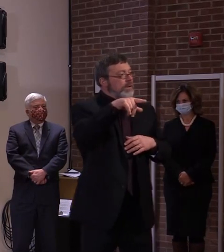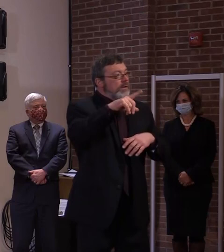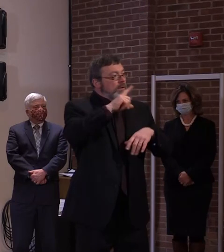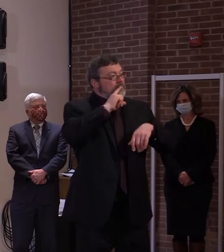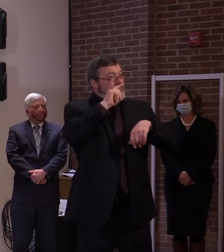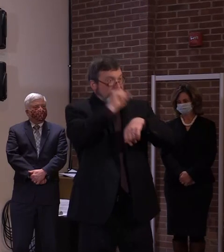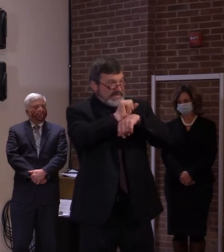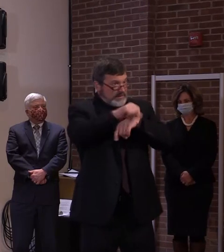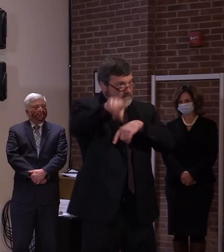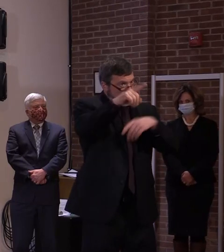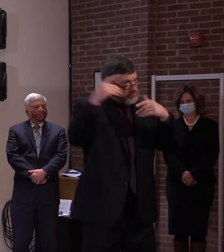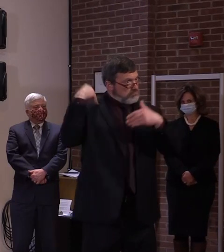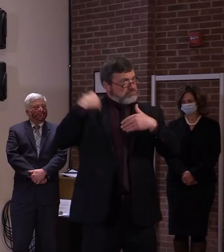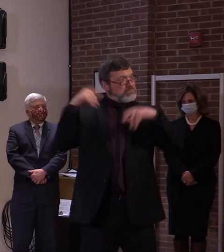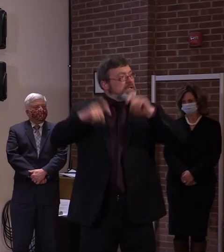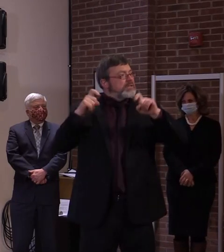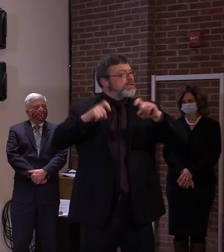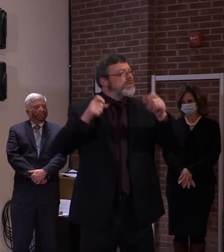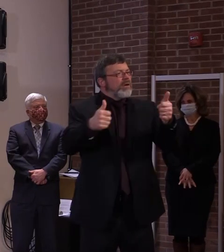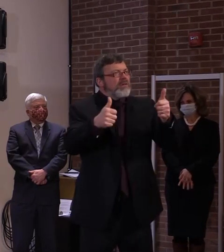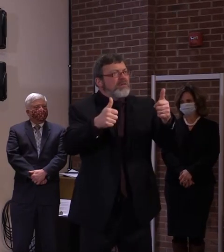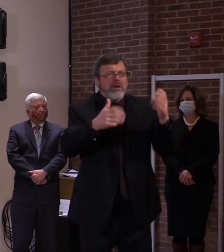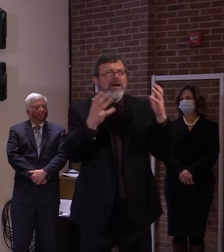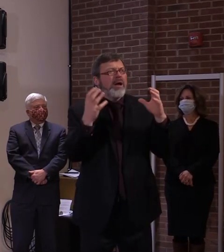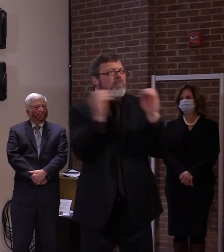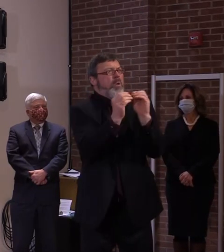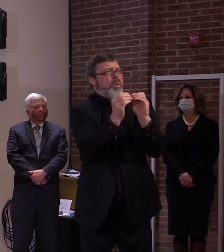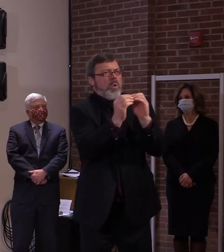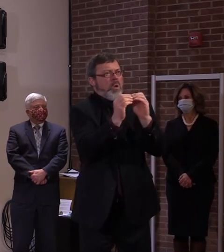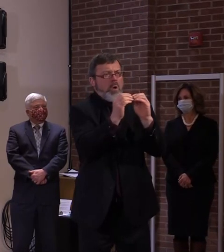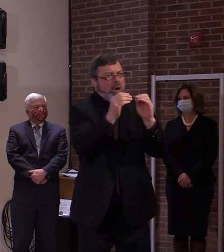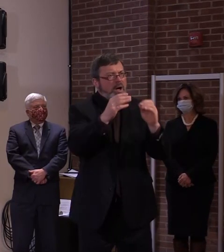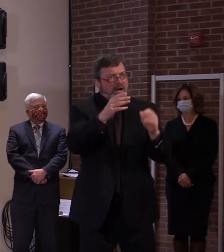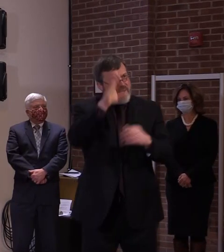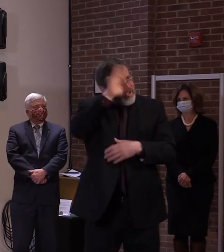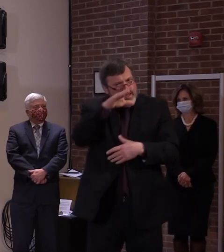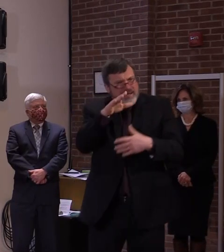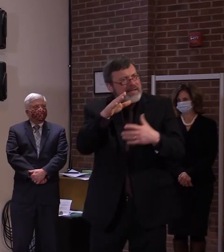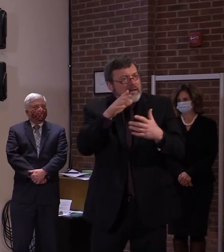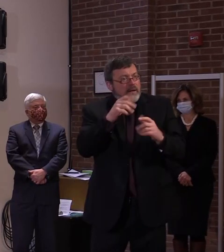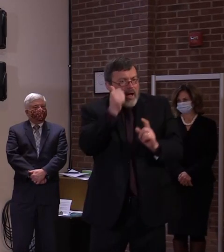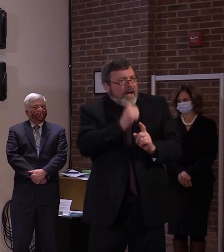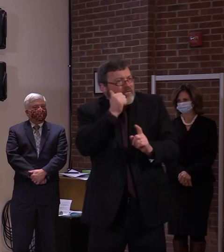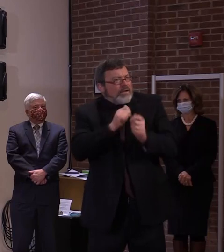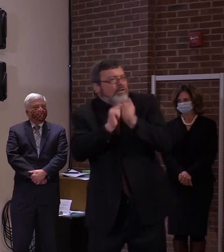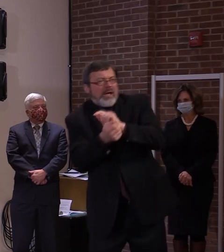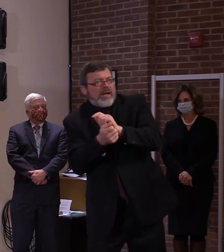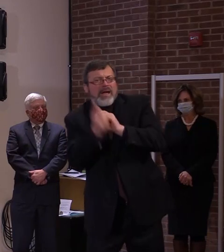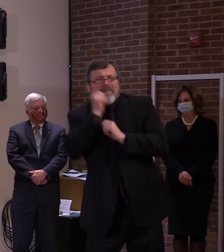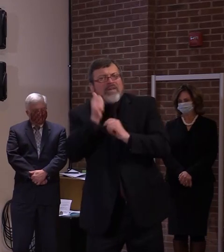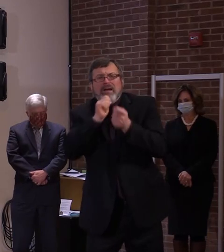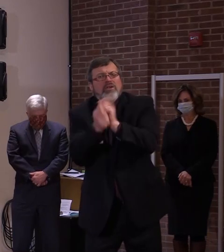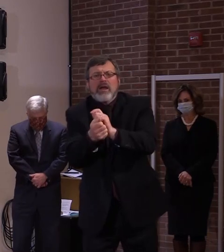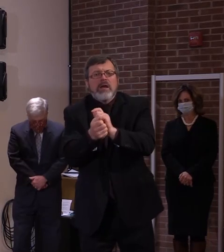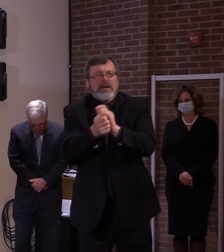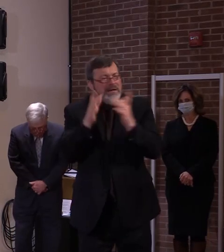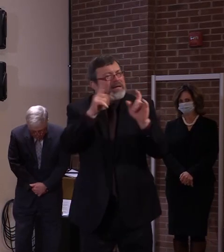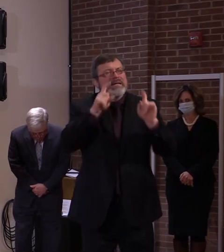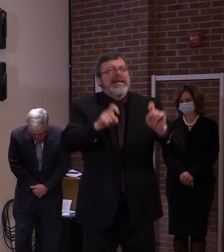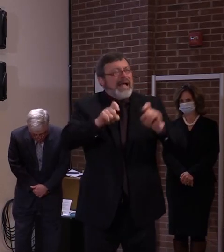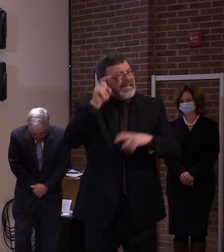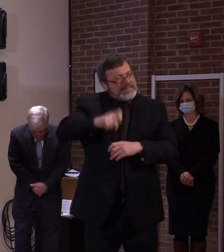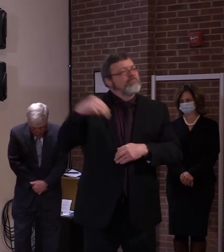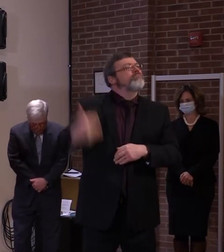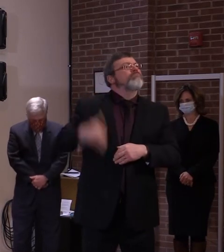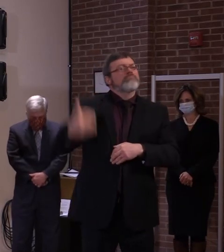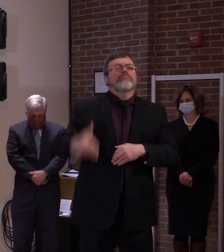and the option of rapid antigen tests. If you can't do that right now, be sure to follow the rest of our important